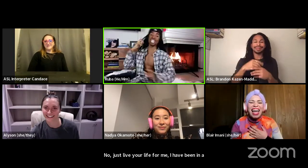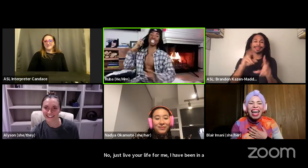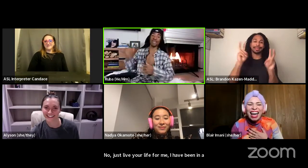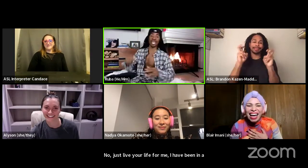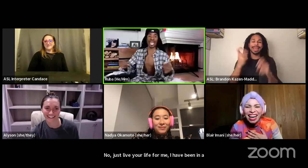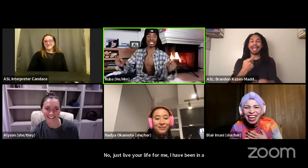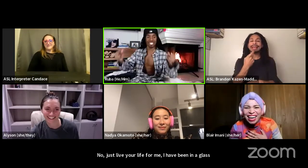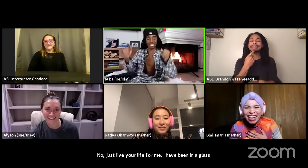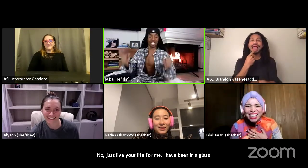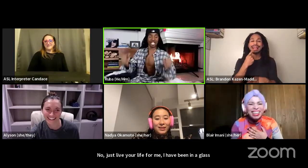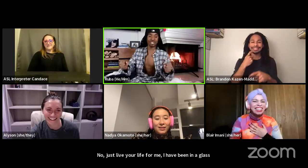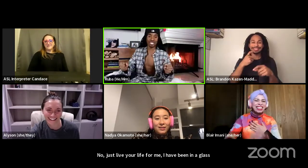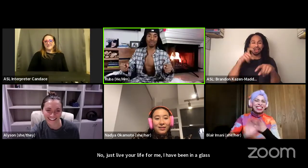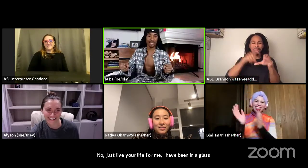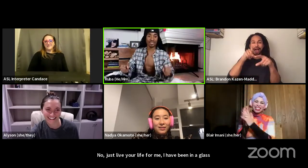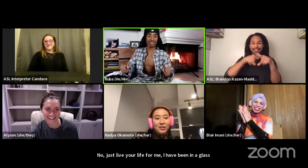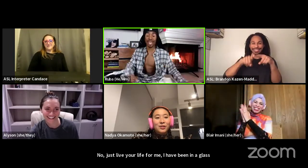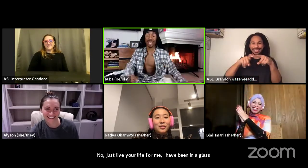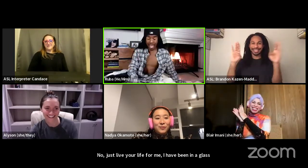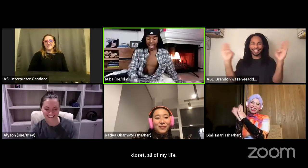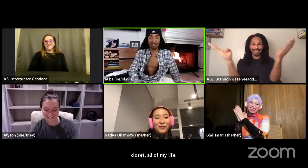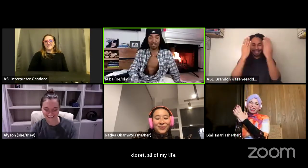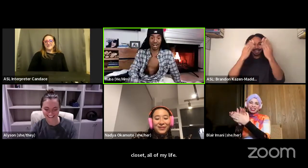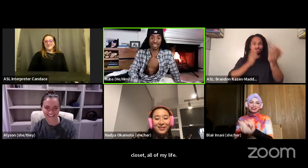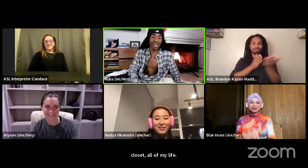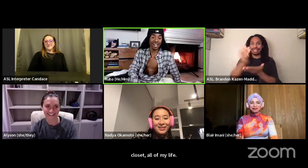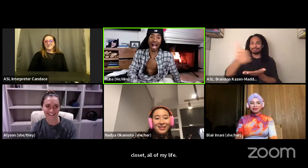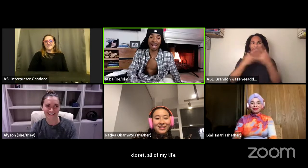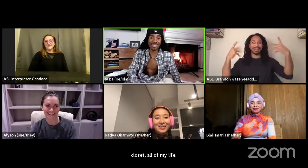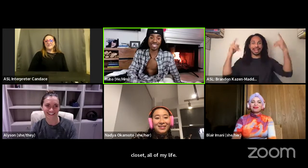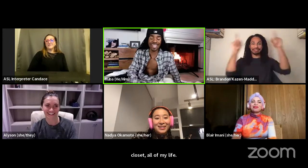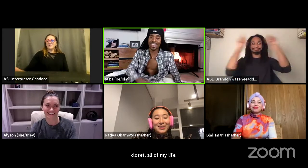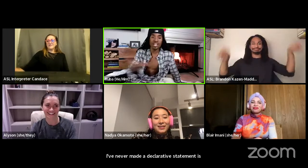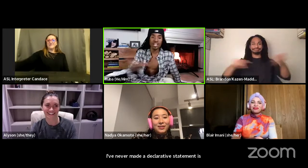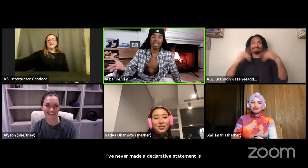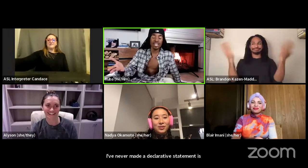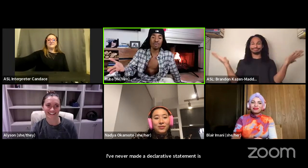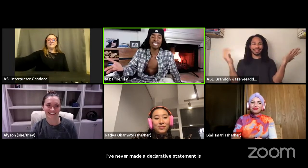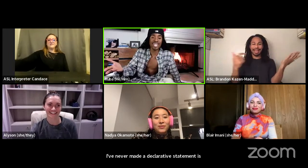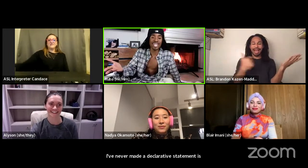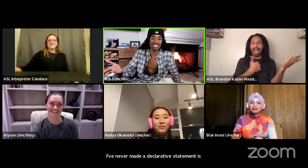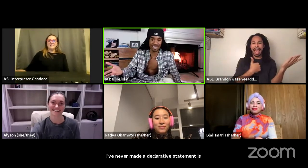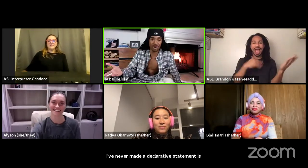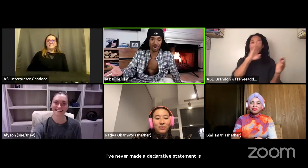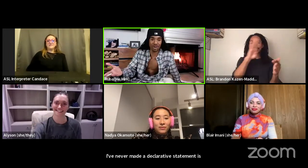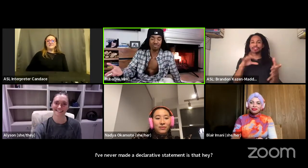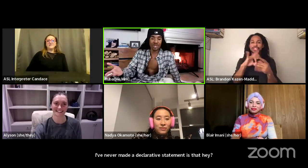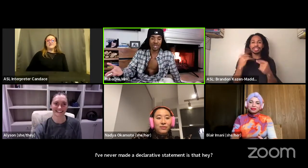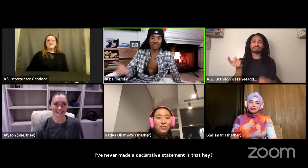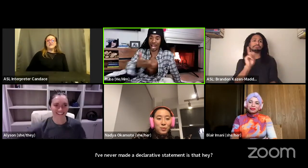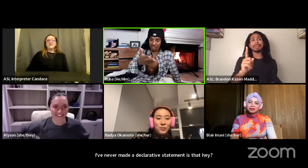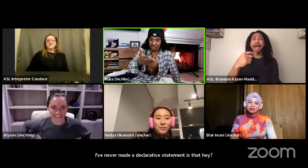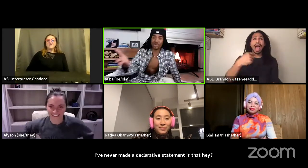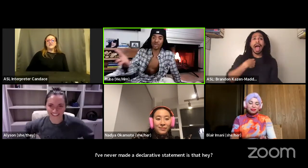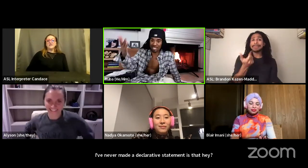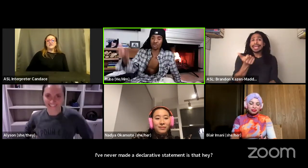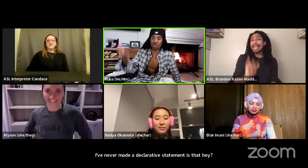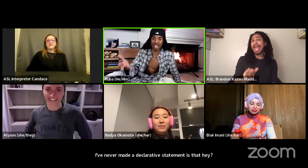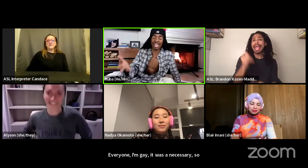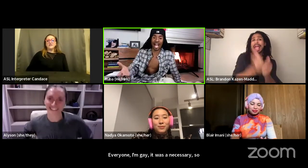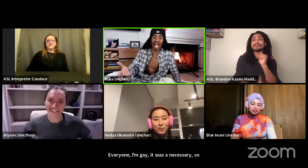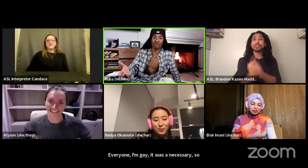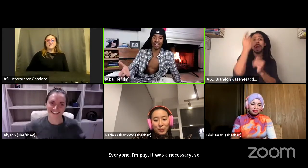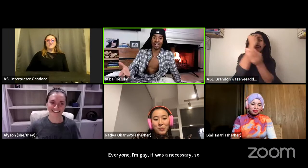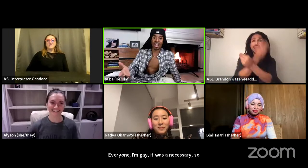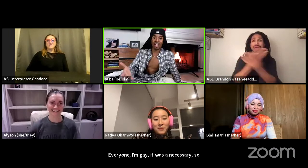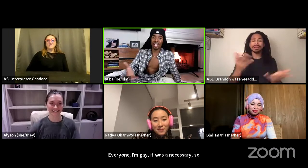life. I never made a declarative statement and said, hey, everyone, I'm gay. It wasn't necessary. So for everyone who is here